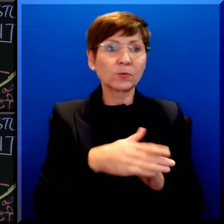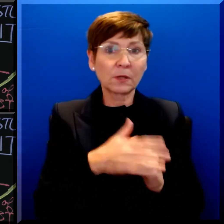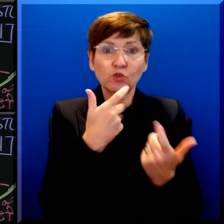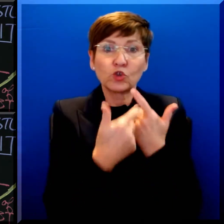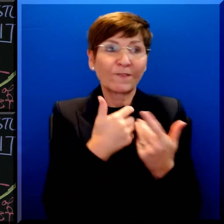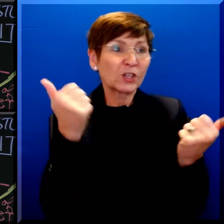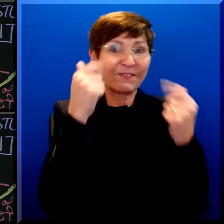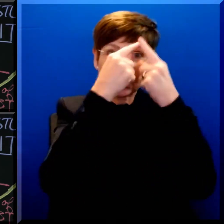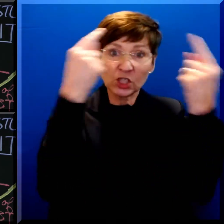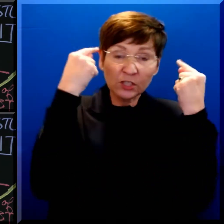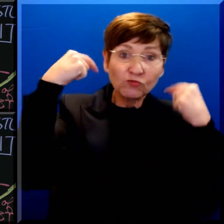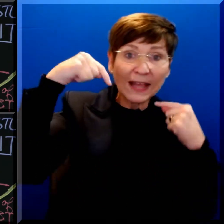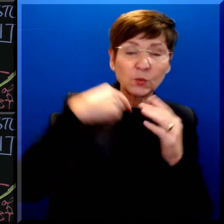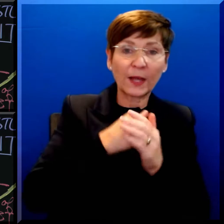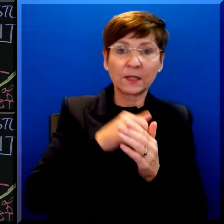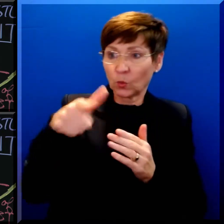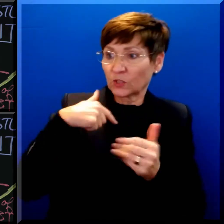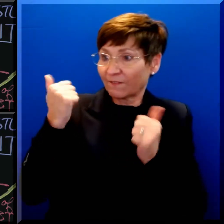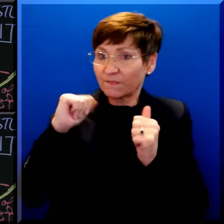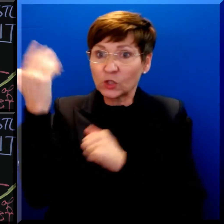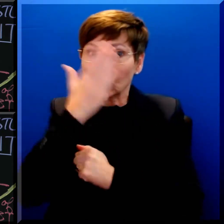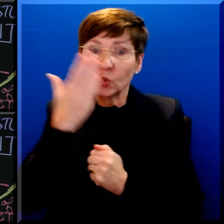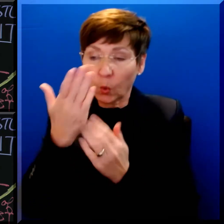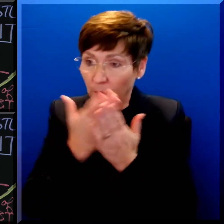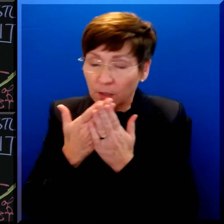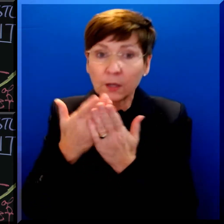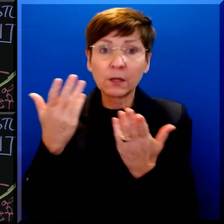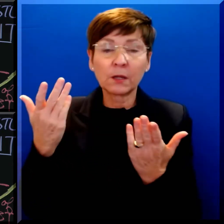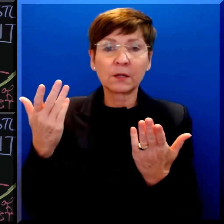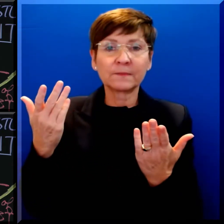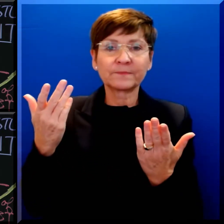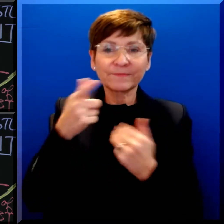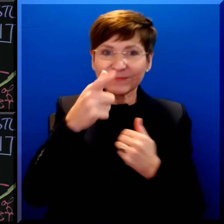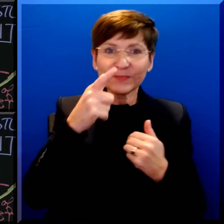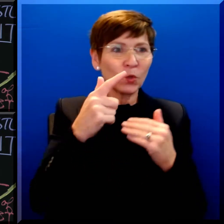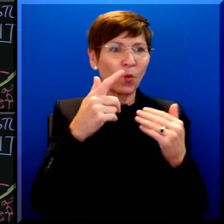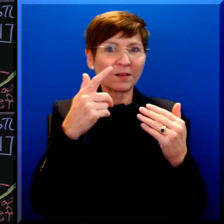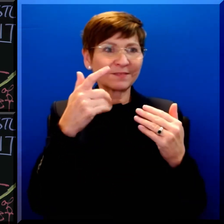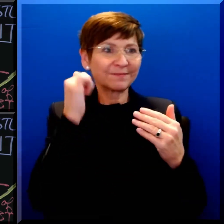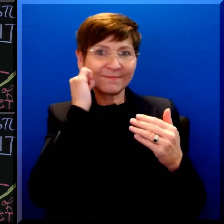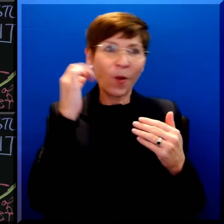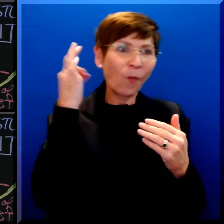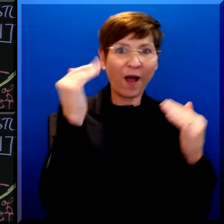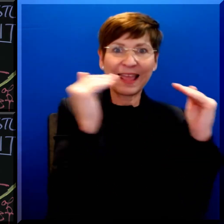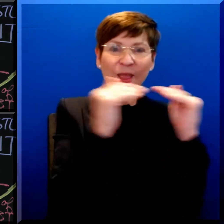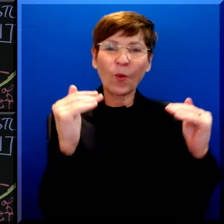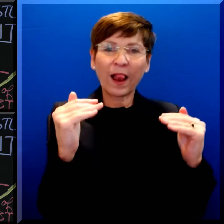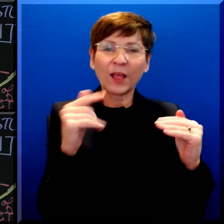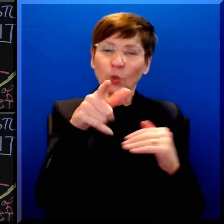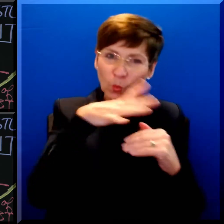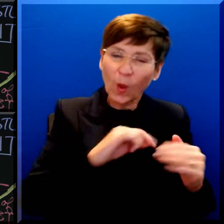change, for discrimination and brutality to end. We're waiting for racial justice and peace. Right now, across America,